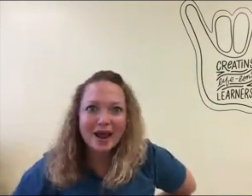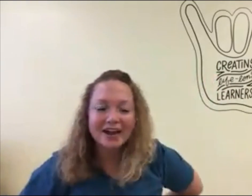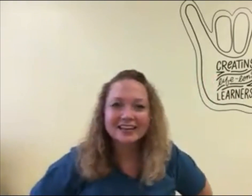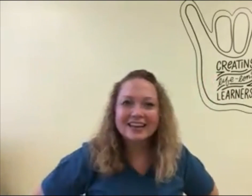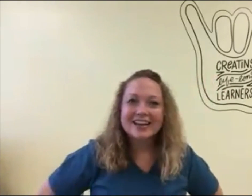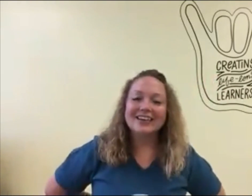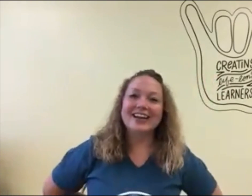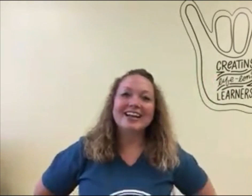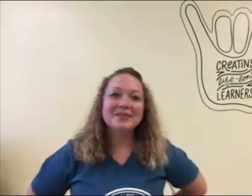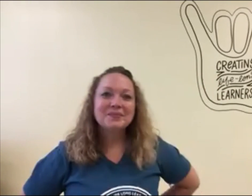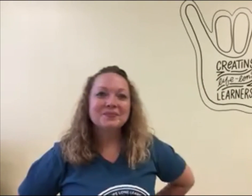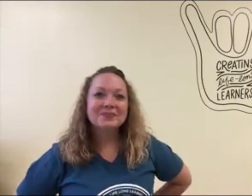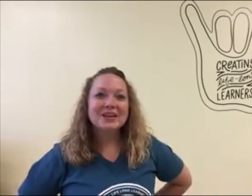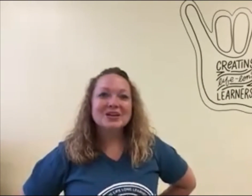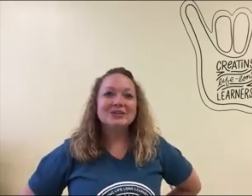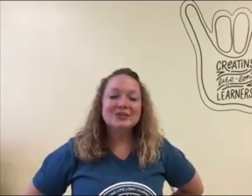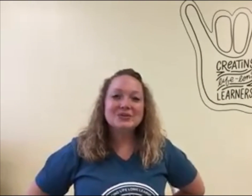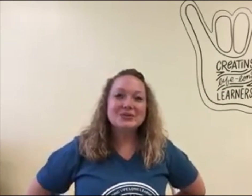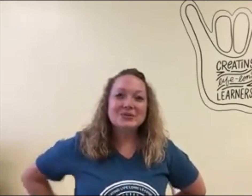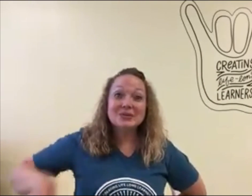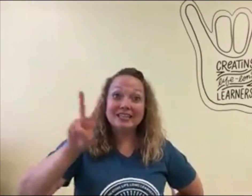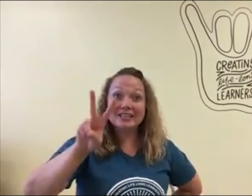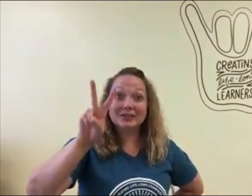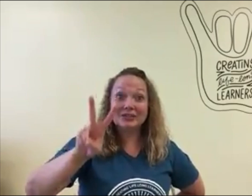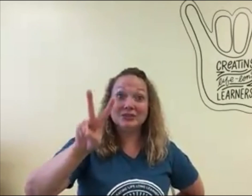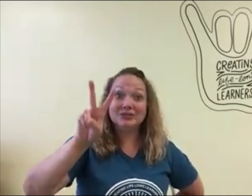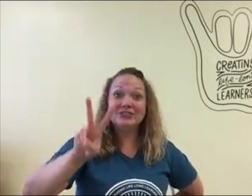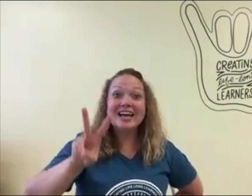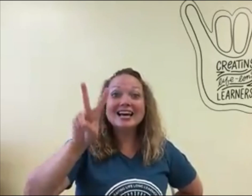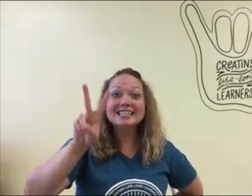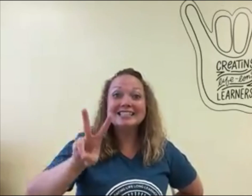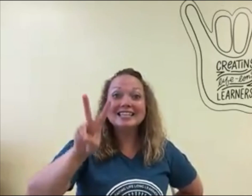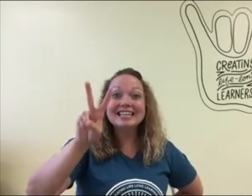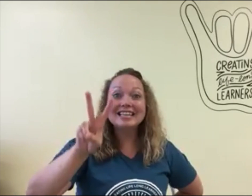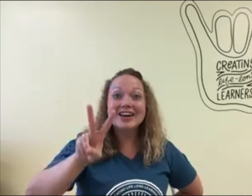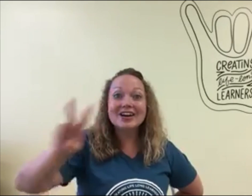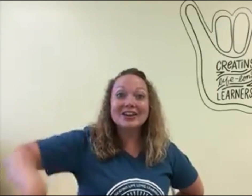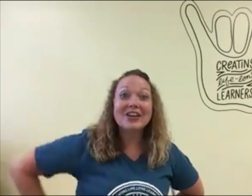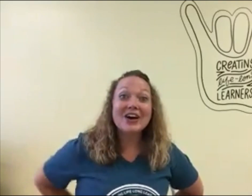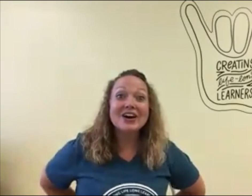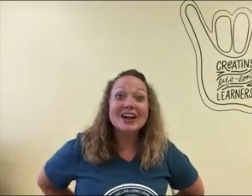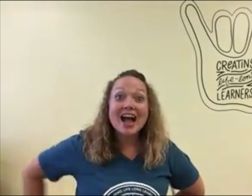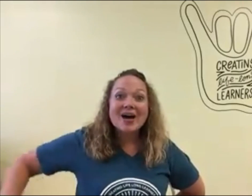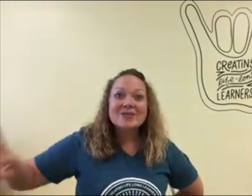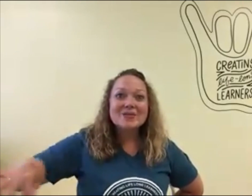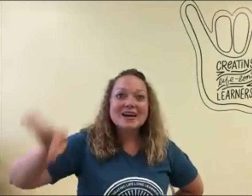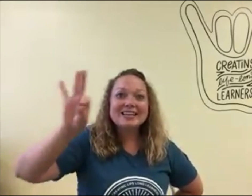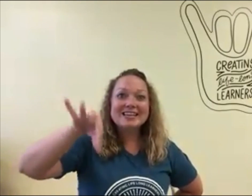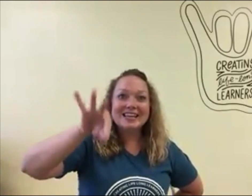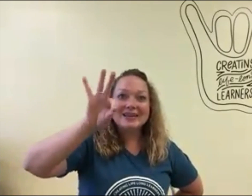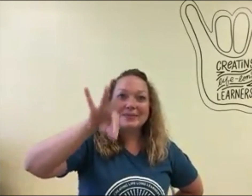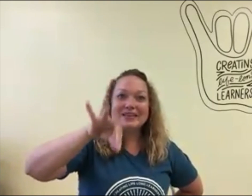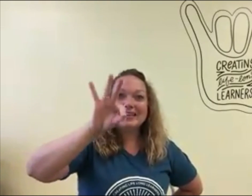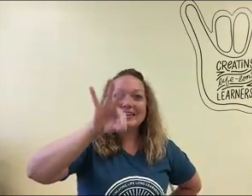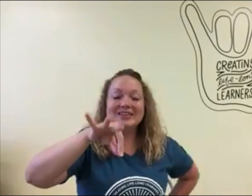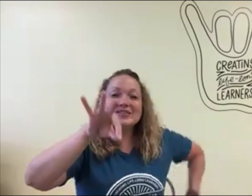ready? Two little shoe flies sitting on a log. One named Peter, one